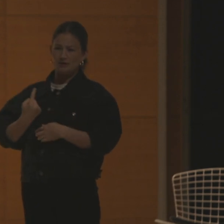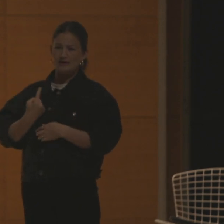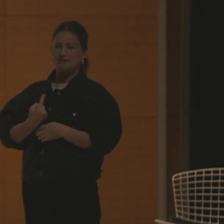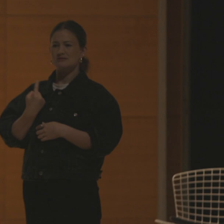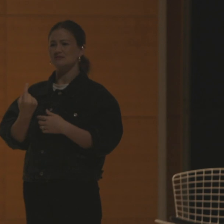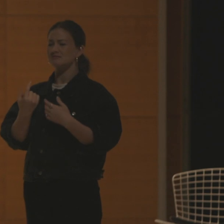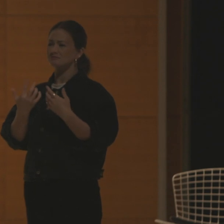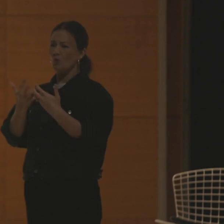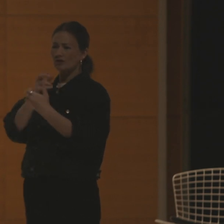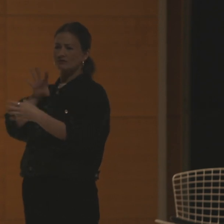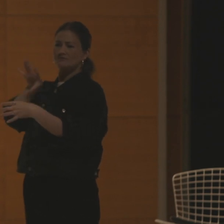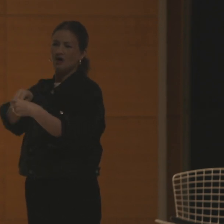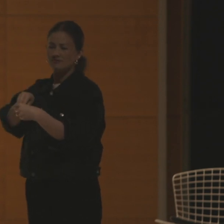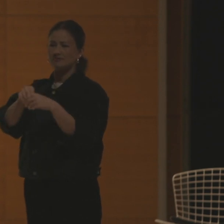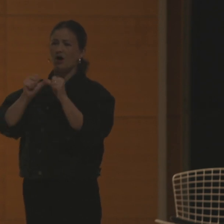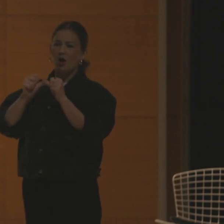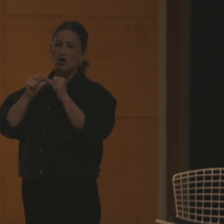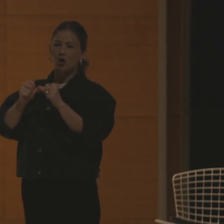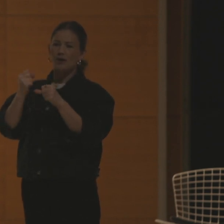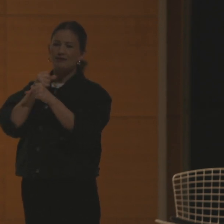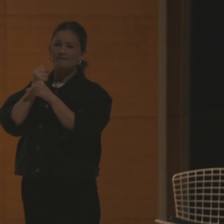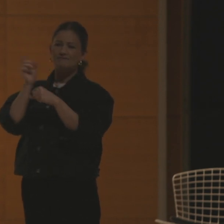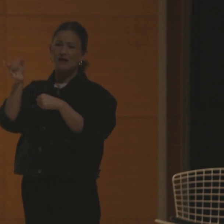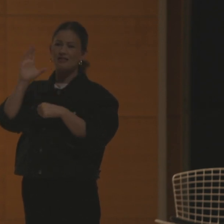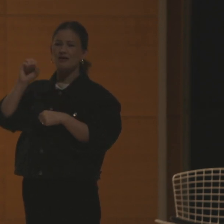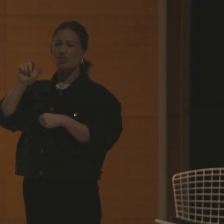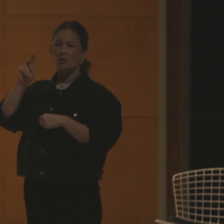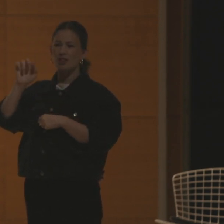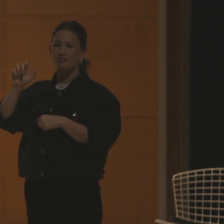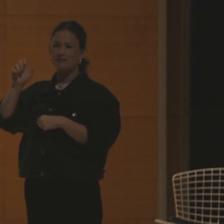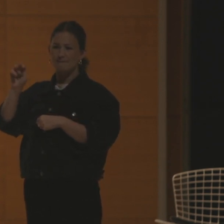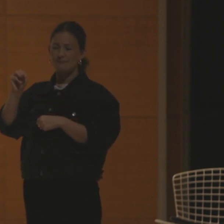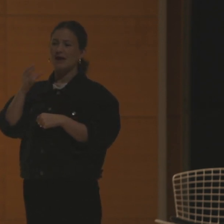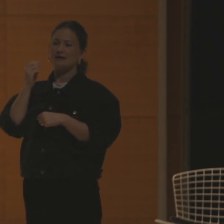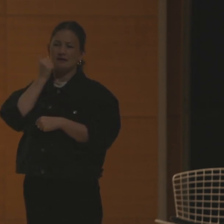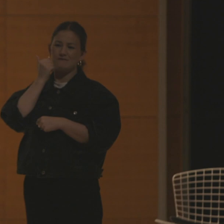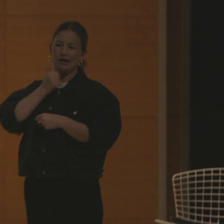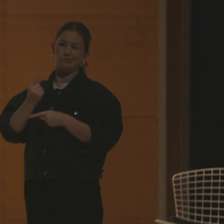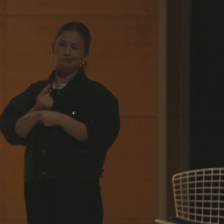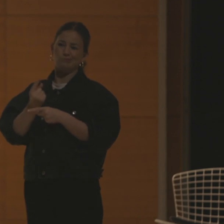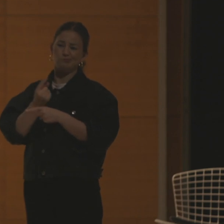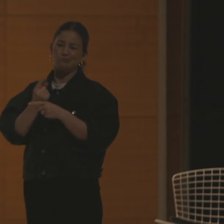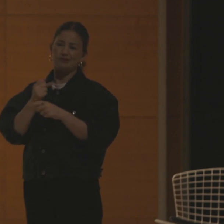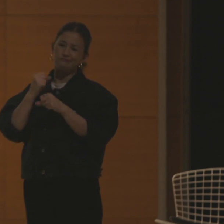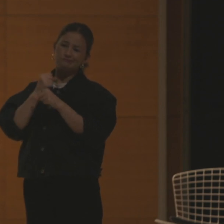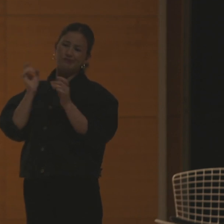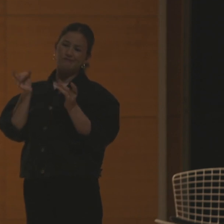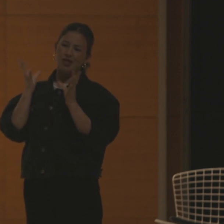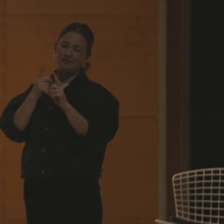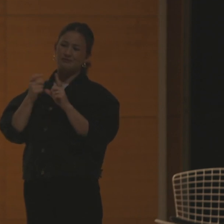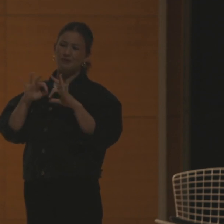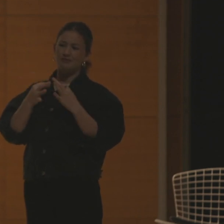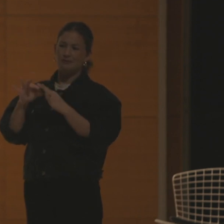longing, the ongoing violence of colonialism, and the everyday violence within families, where the poltergeist of pain jumps from